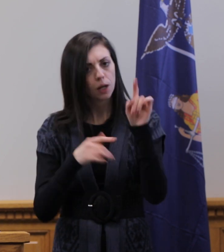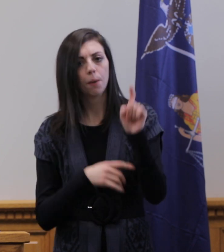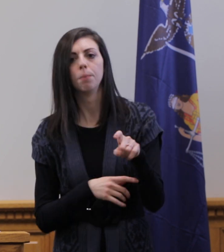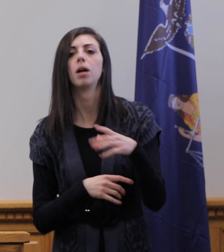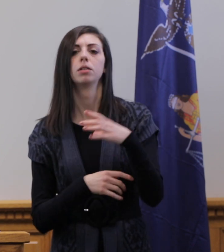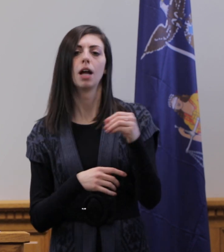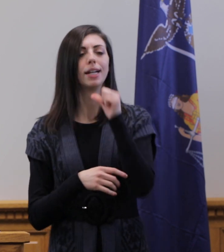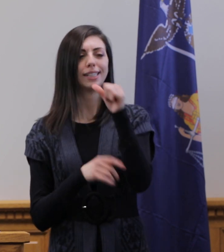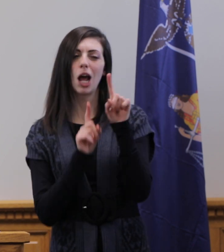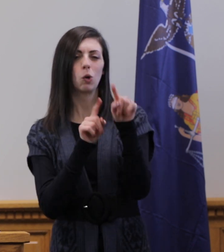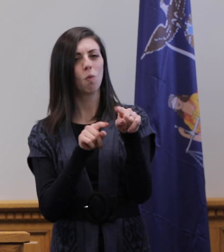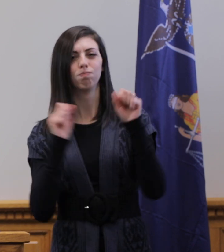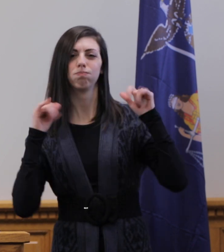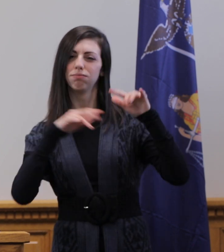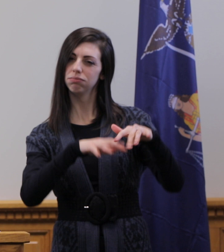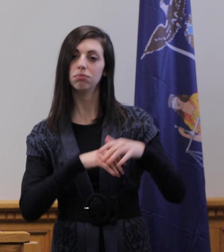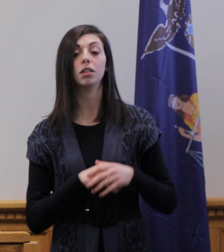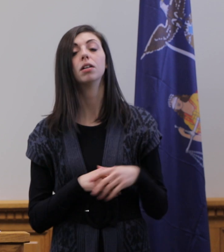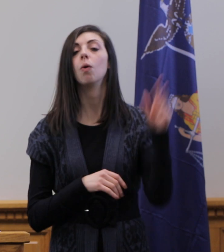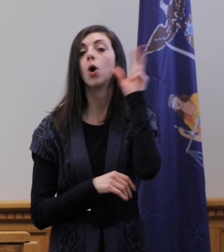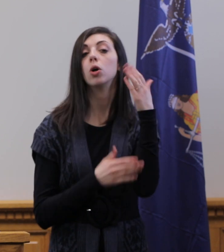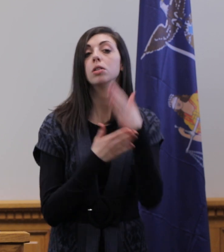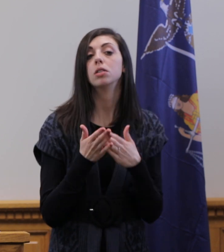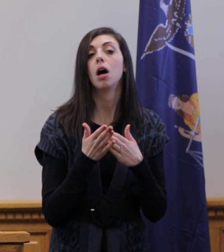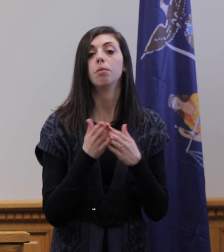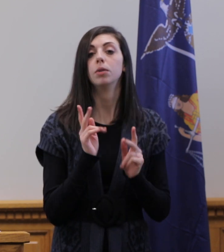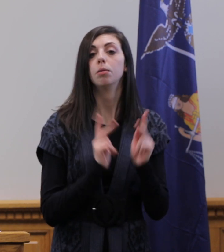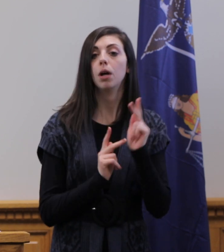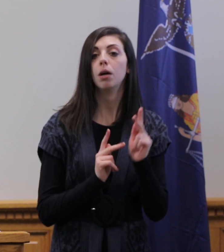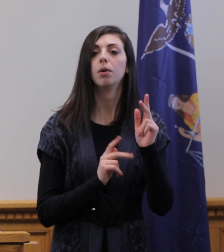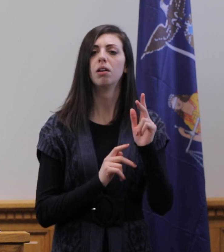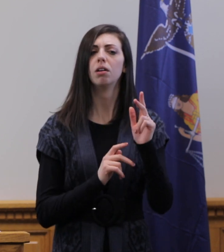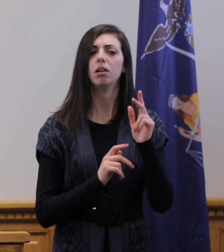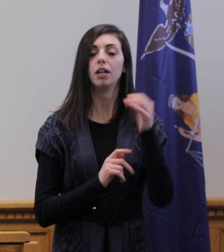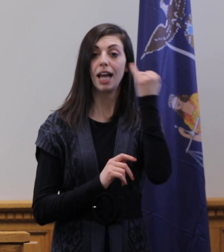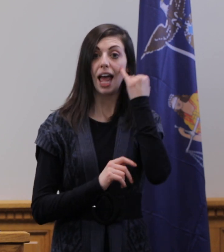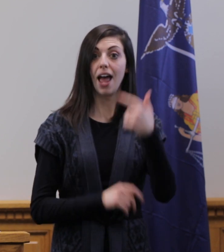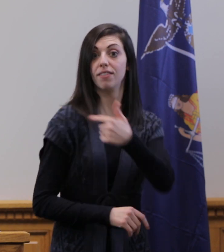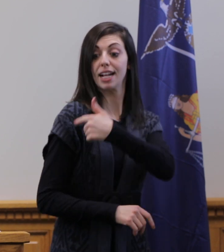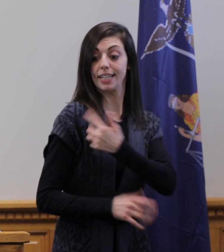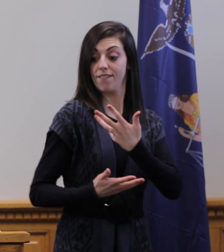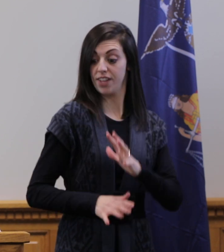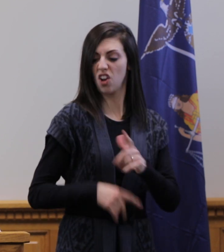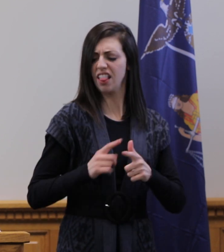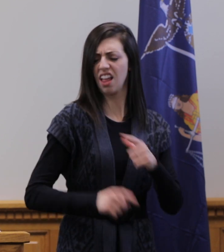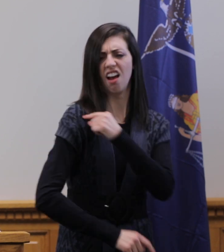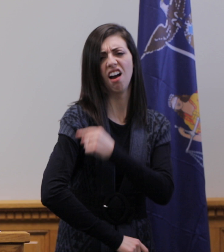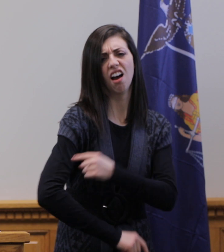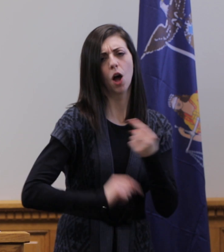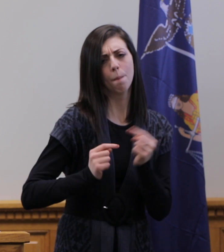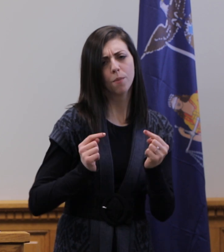gatherings. We have heard some reports of arm pain and fever after people receive vaccine.